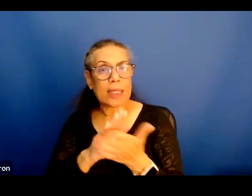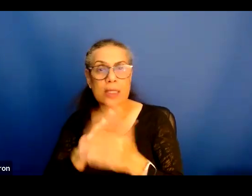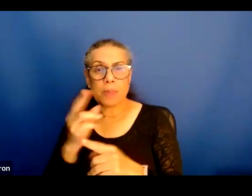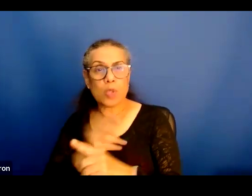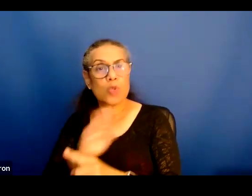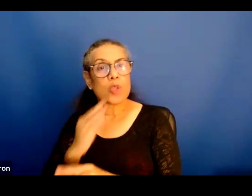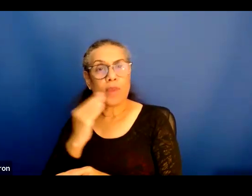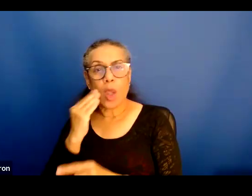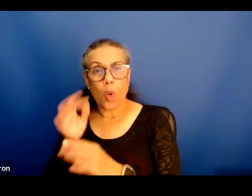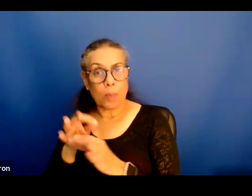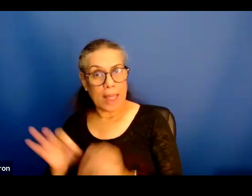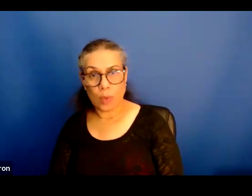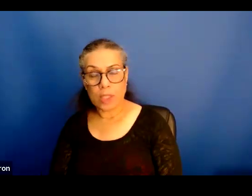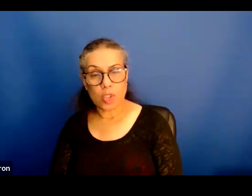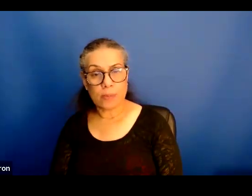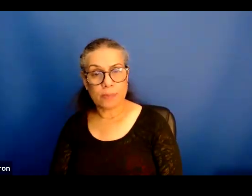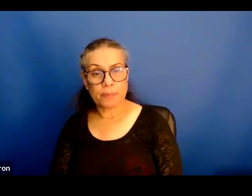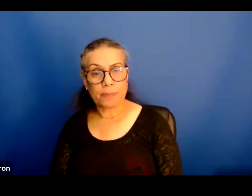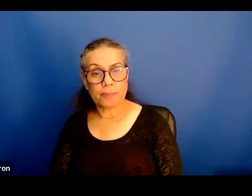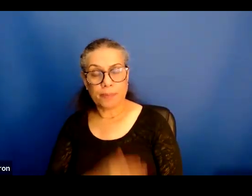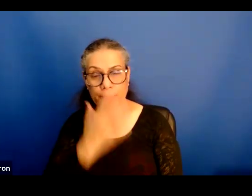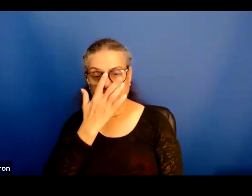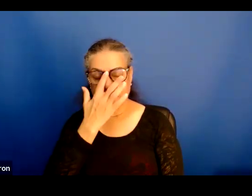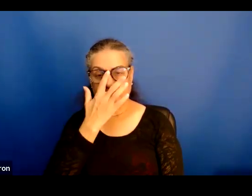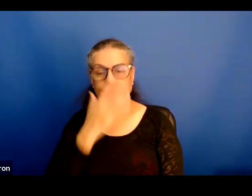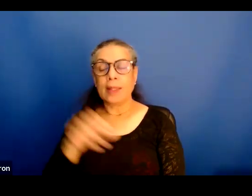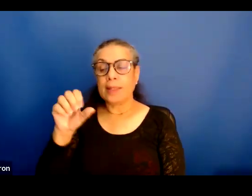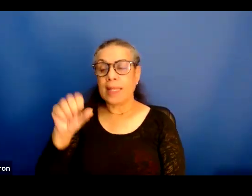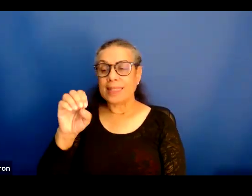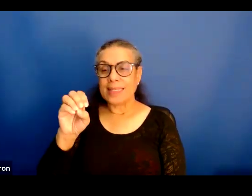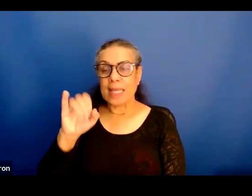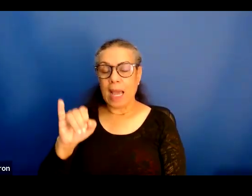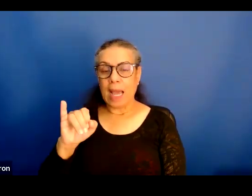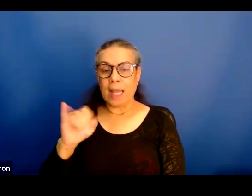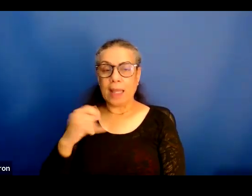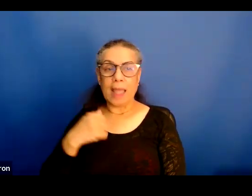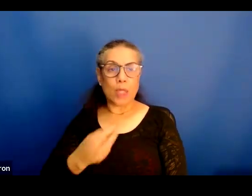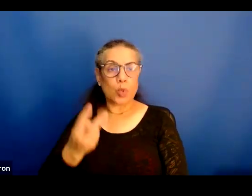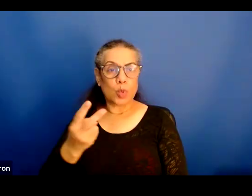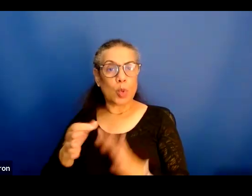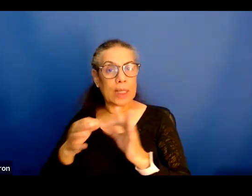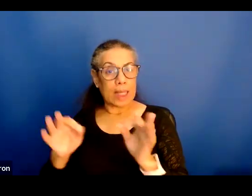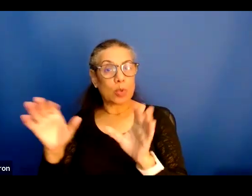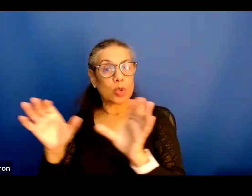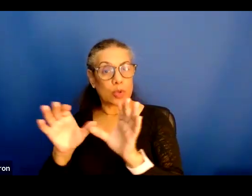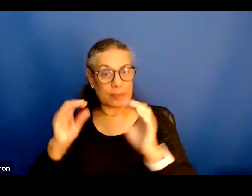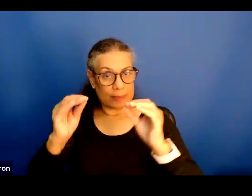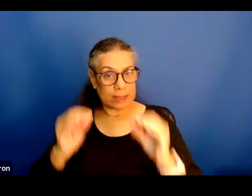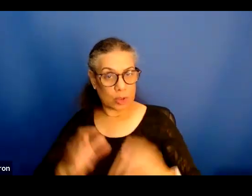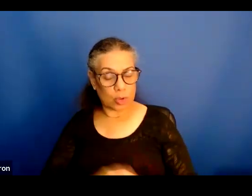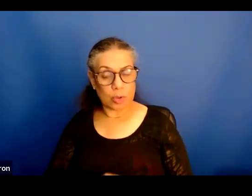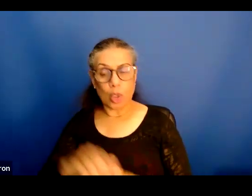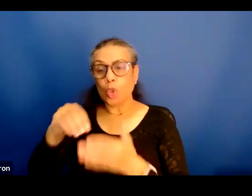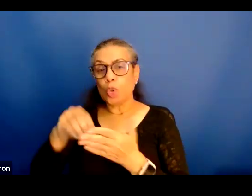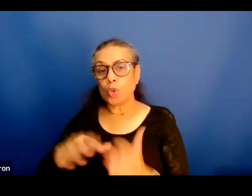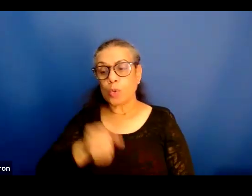native language. None of the BPS SEI strand educators held dual language certification, and students were often